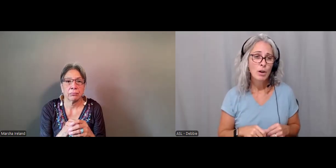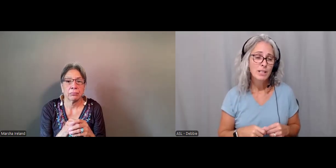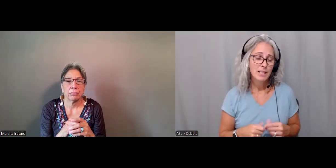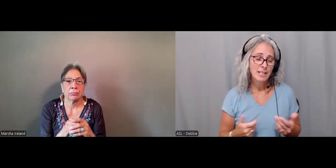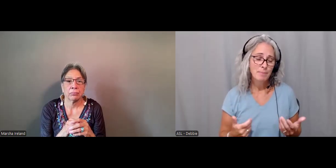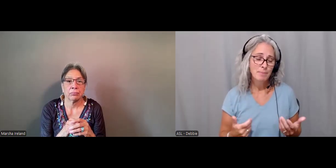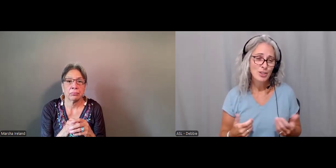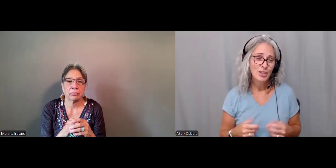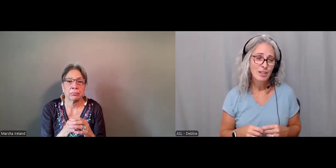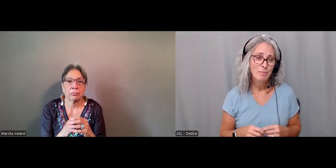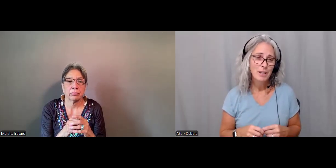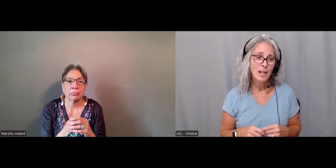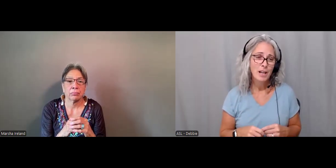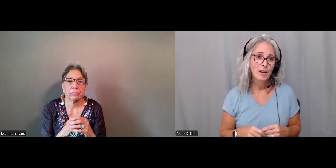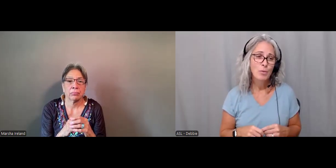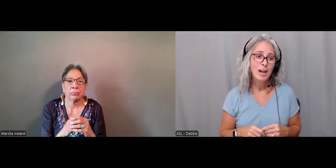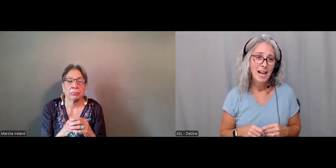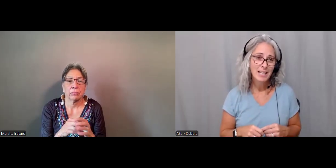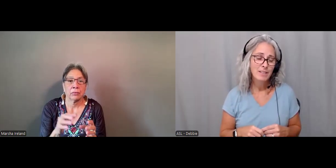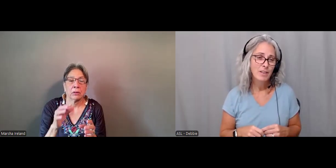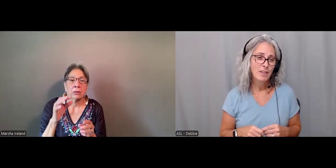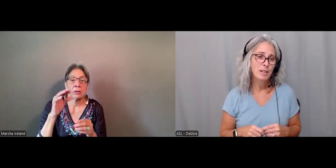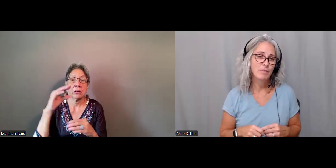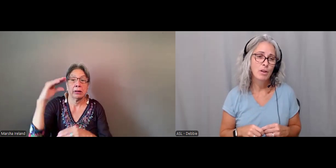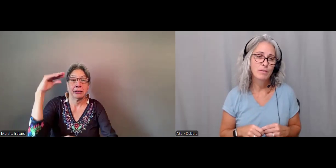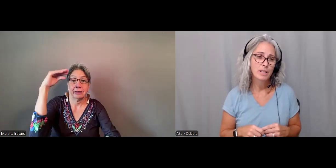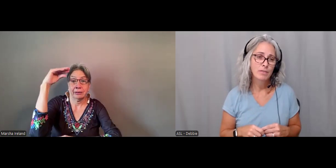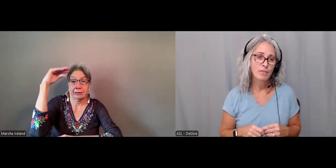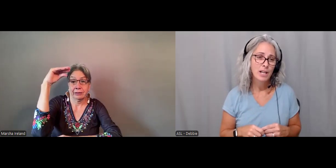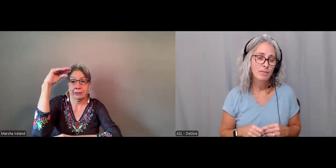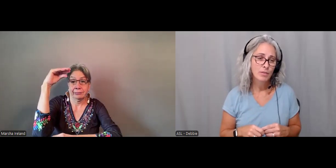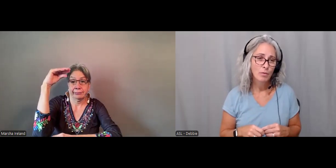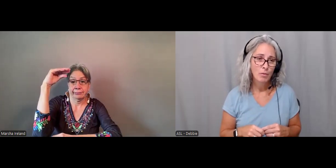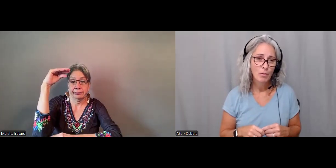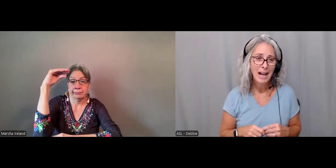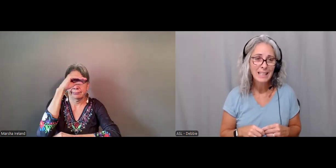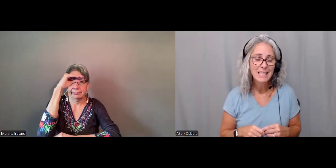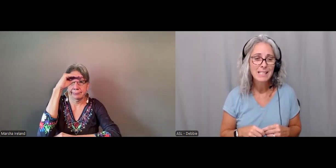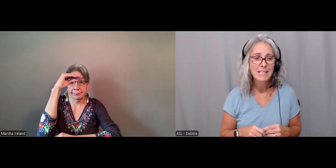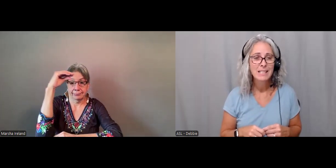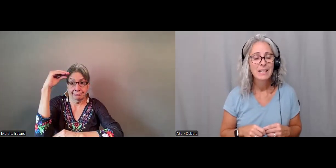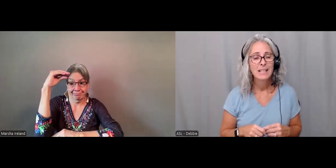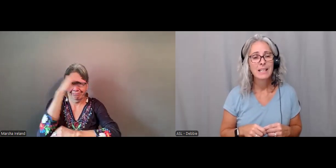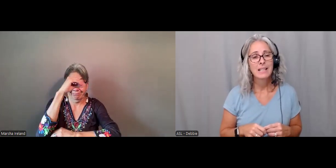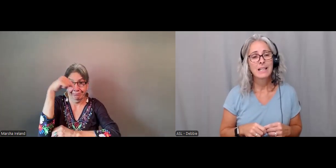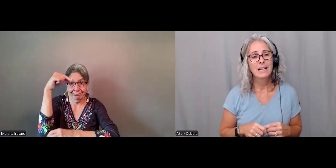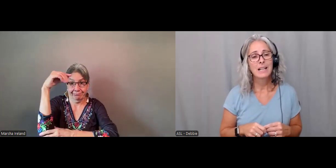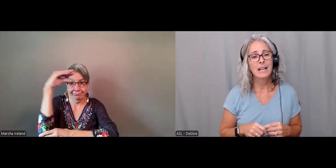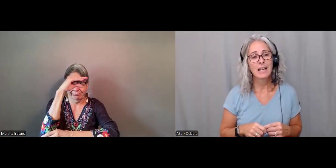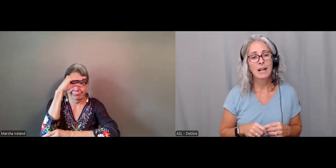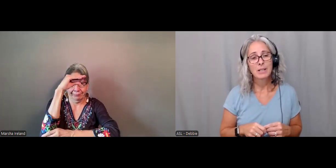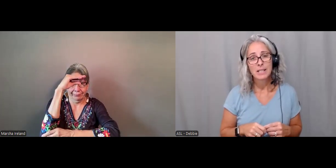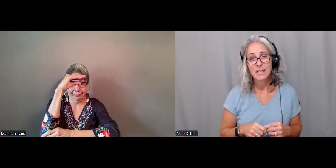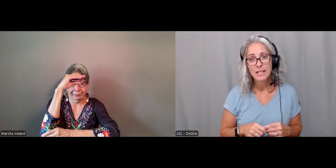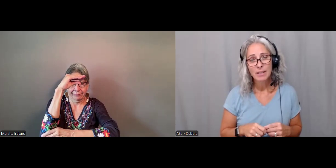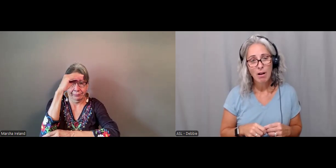I've always, as mentioned earlier, been quite active. I've been involved in a variety of different rallies.